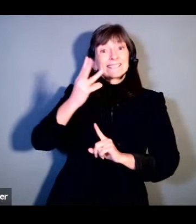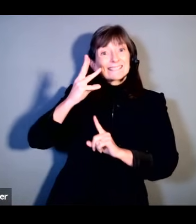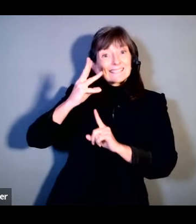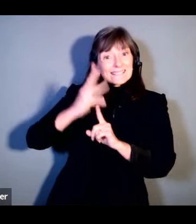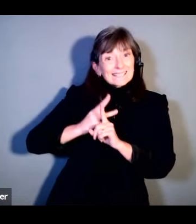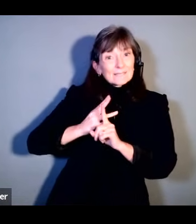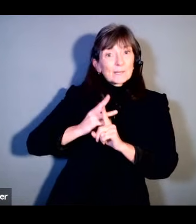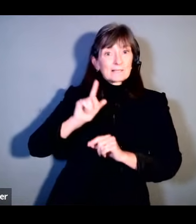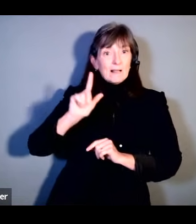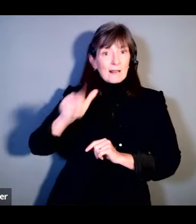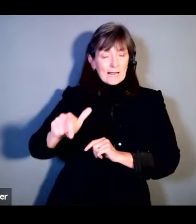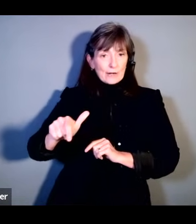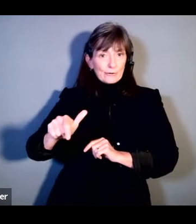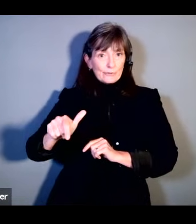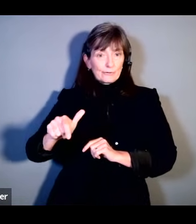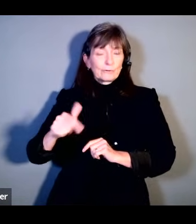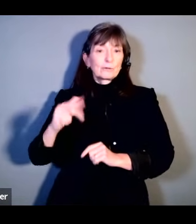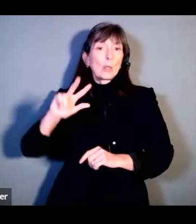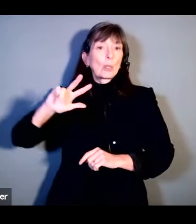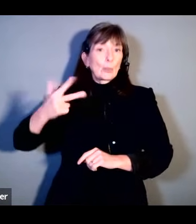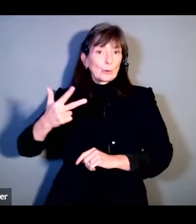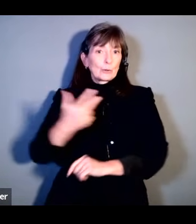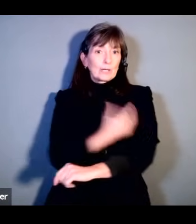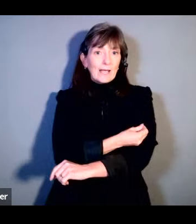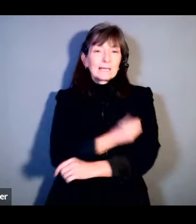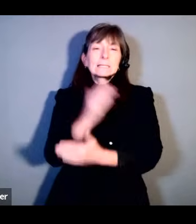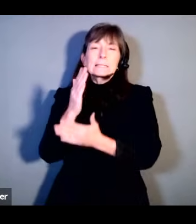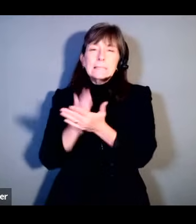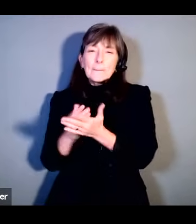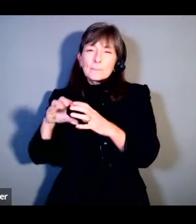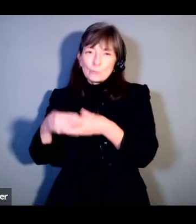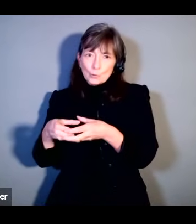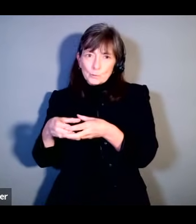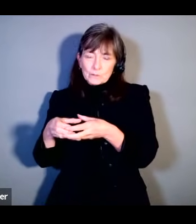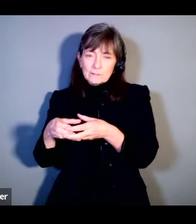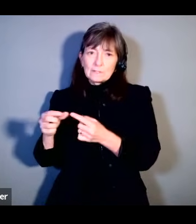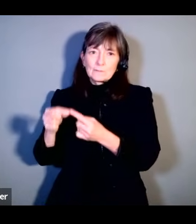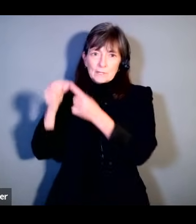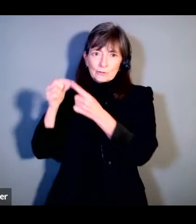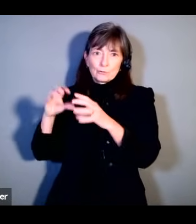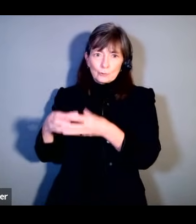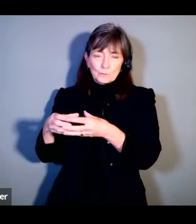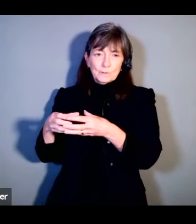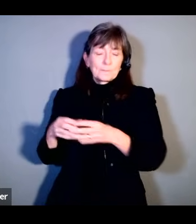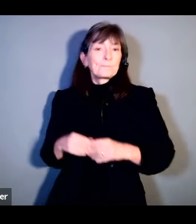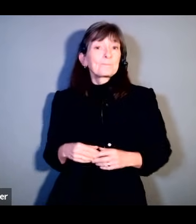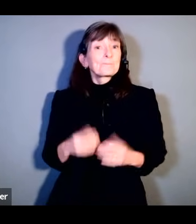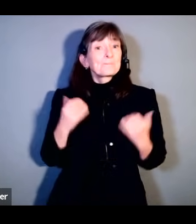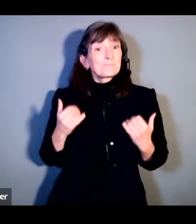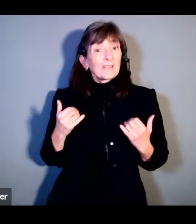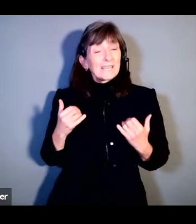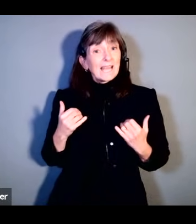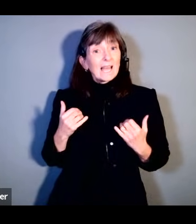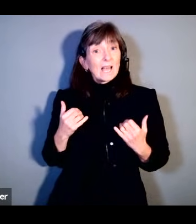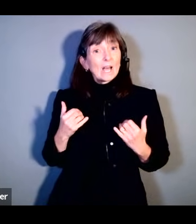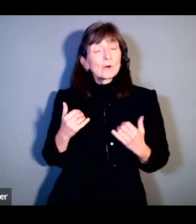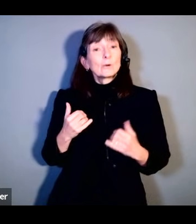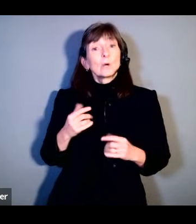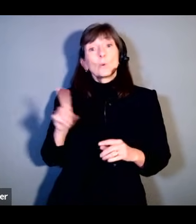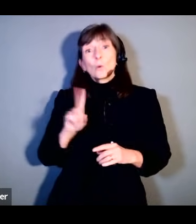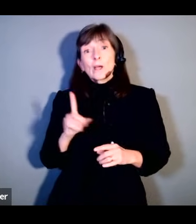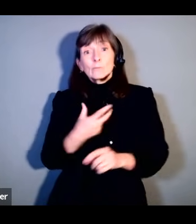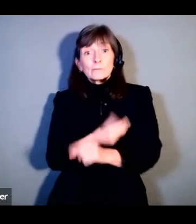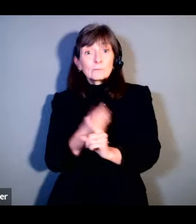of us 6 months after your second dose of vaccine. Regional health authorities are currently administering booster doses in long-term care